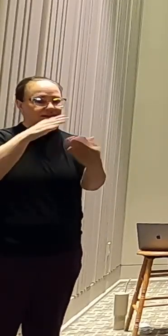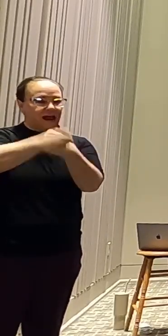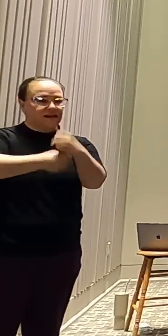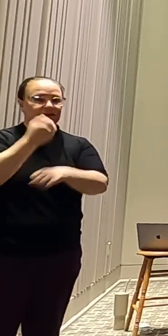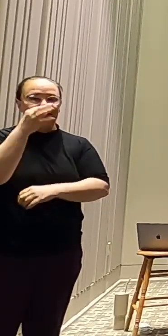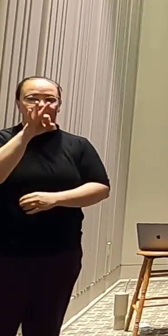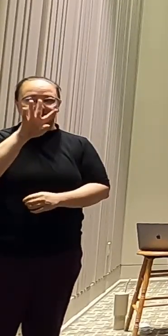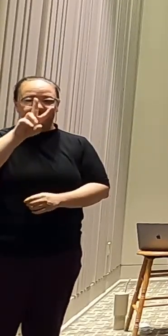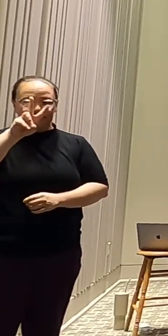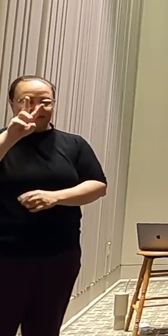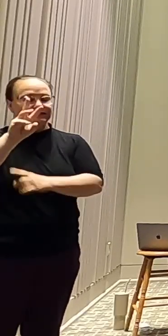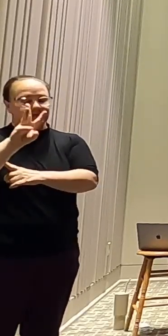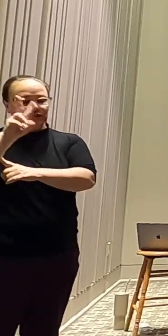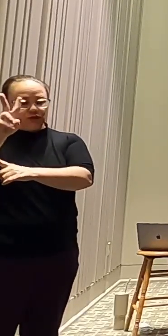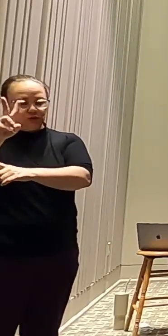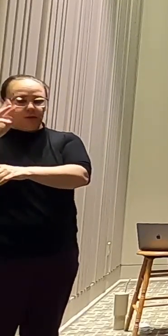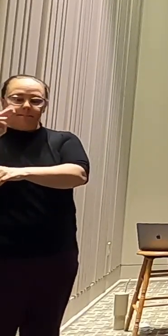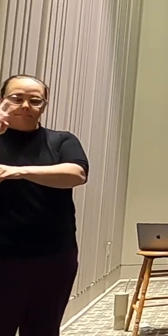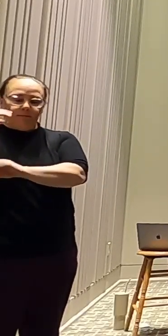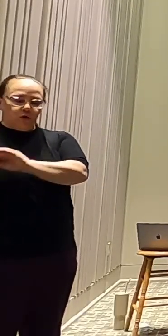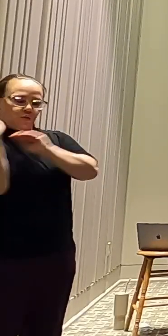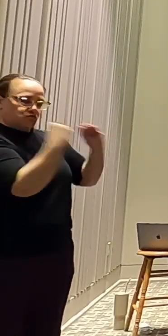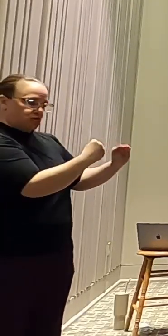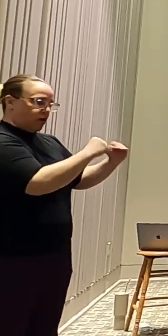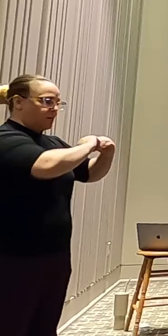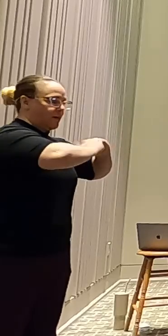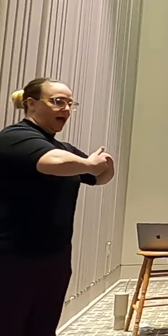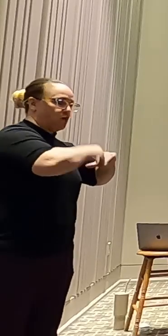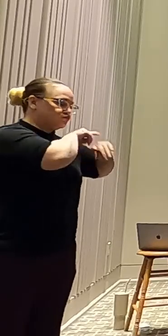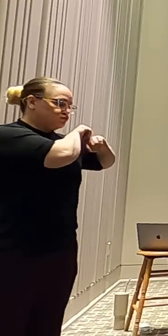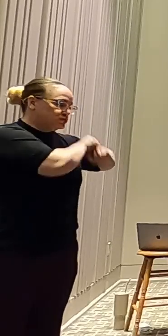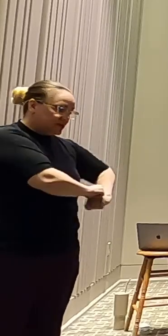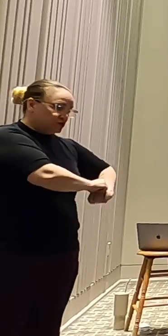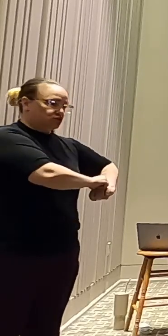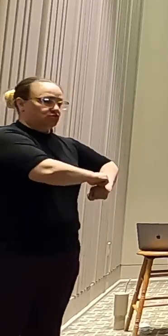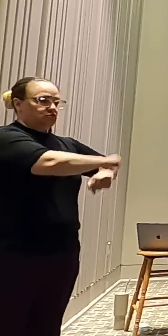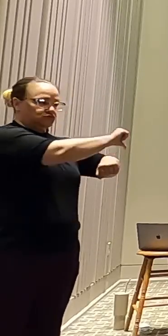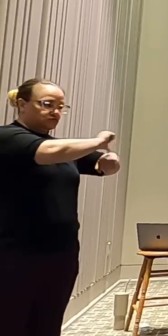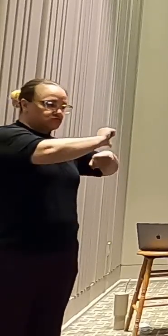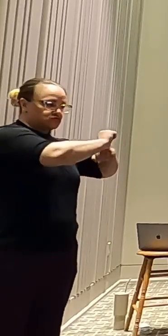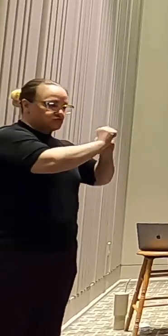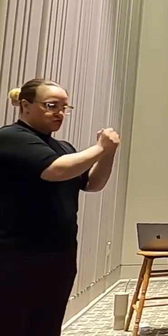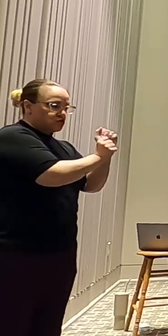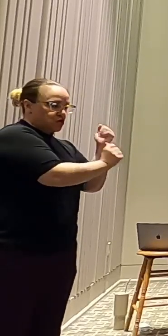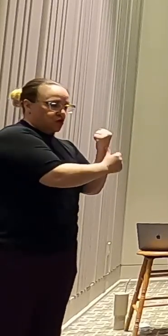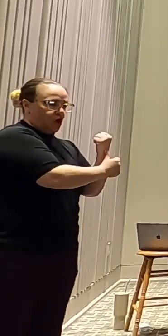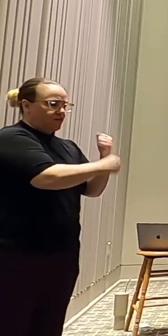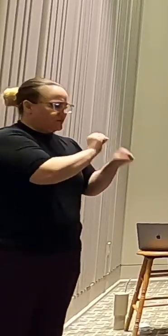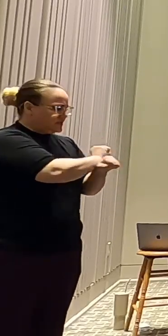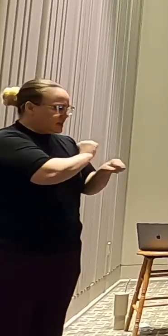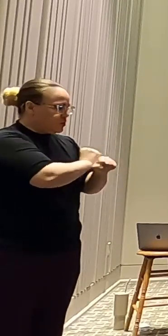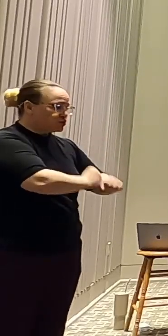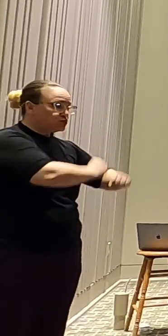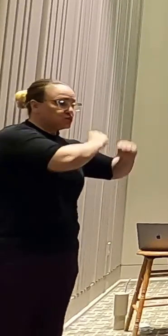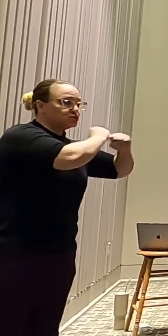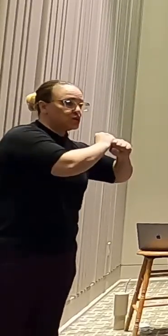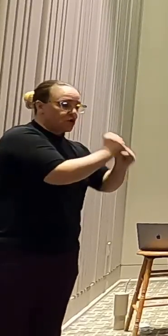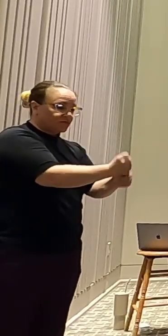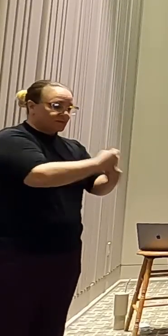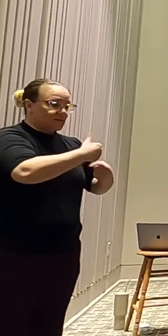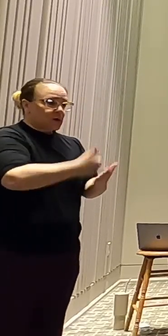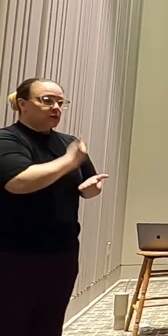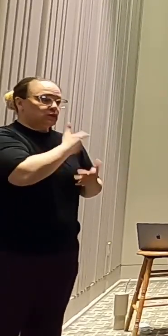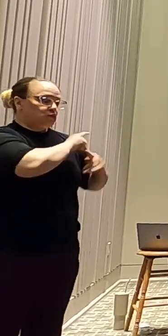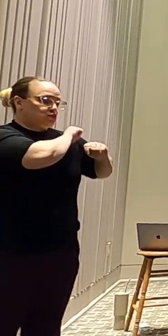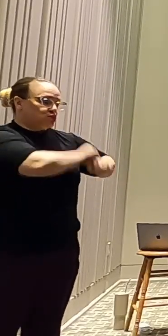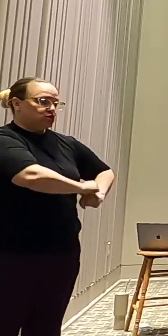the traditional art of carving, and together the two of them worked together to preserve and restore native art. After Martin's death,